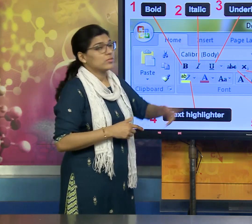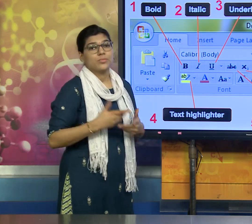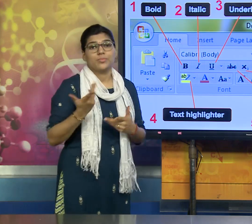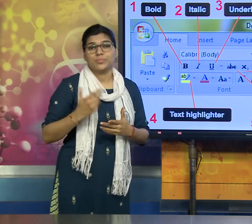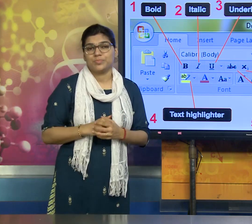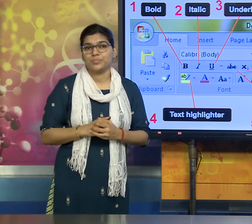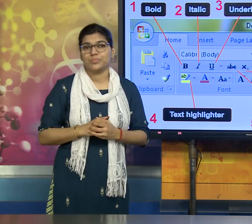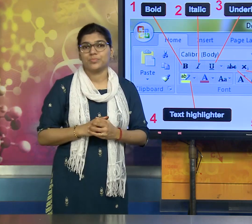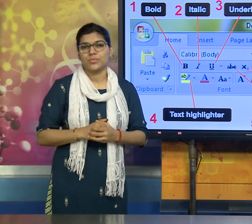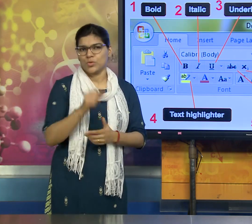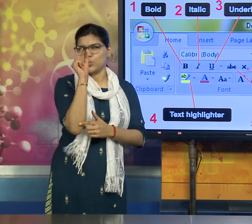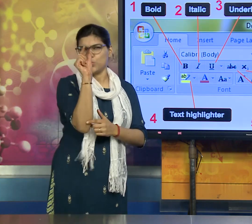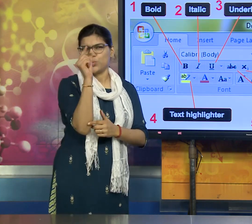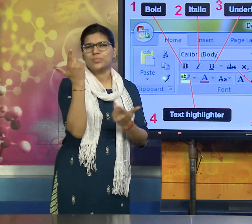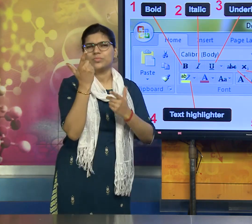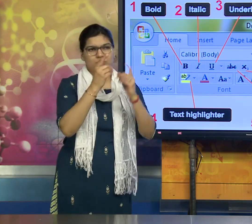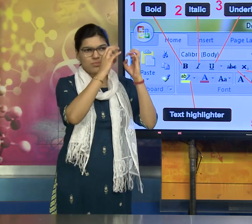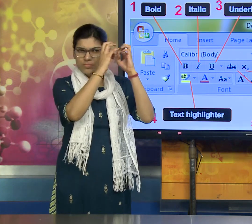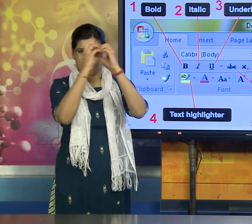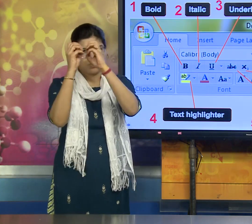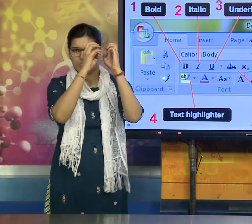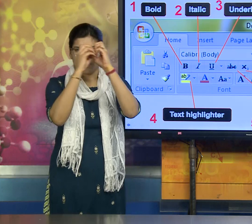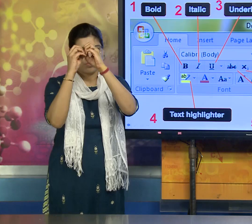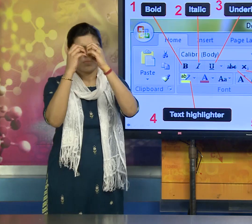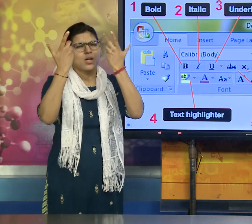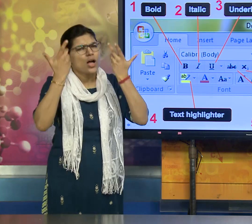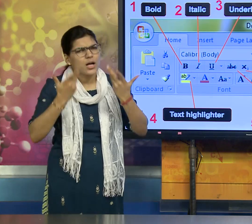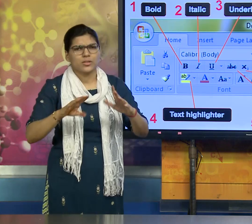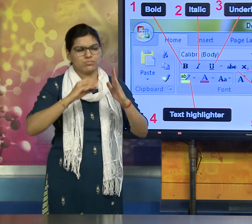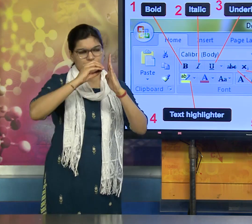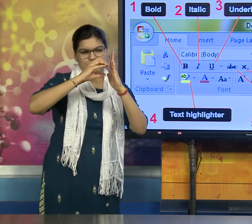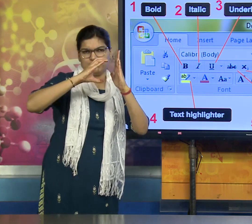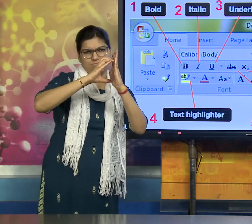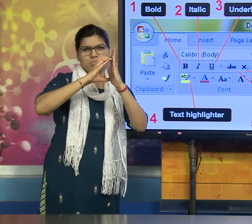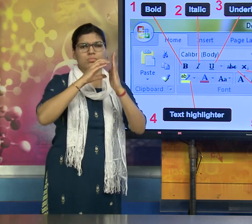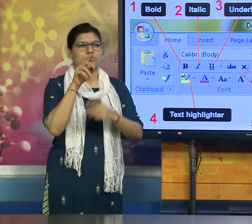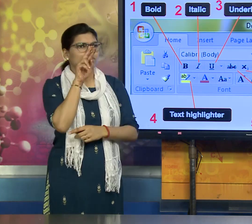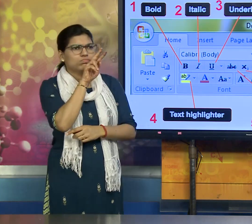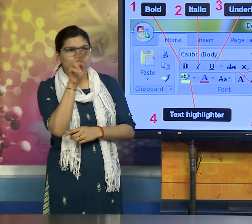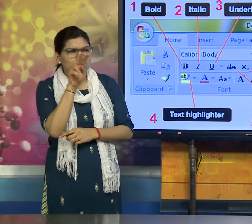be look fancy. You can turn it into italic by clicking on it.